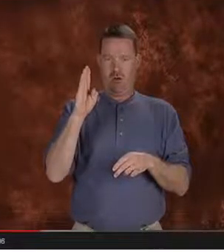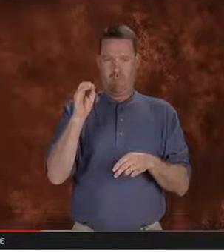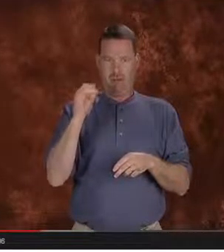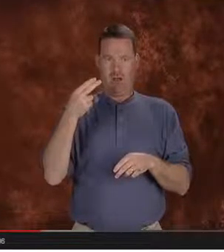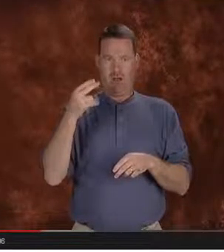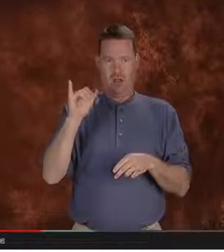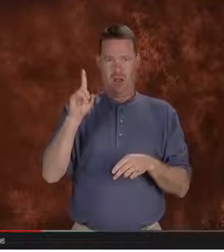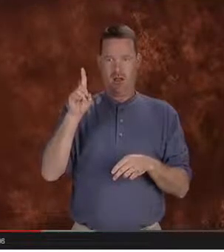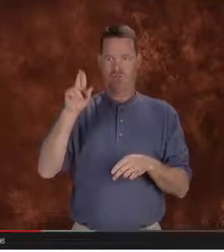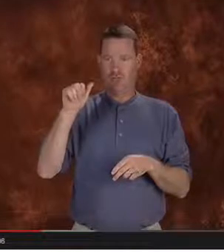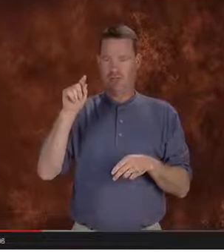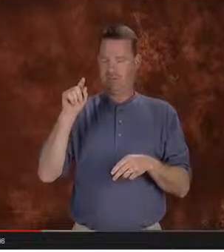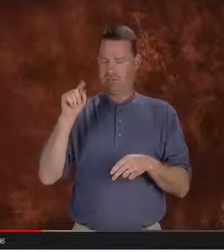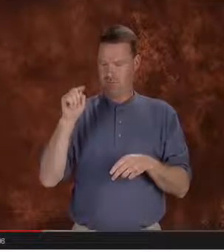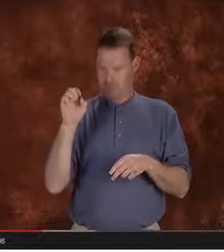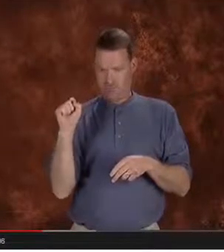make